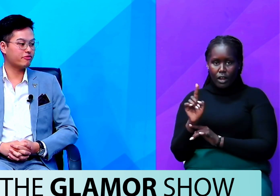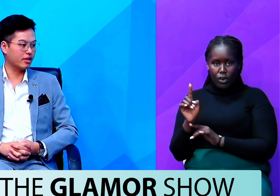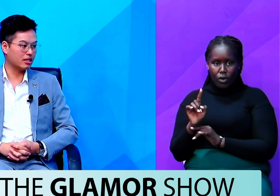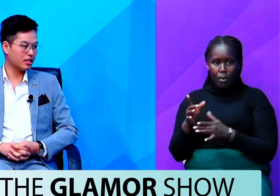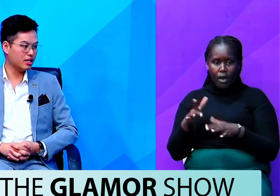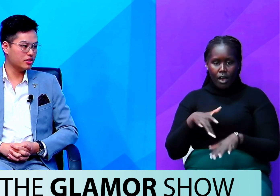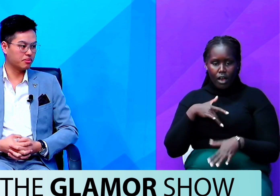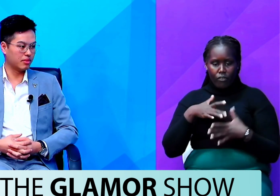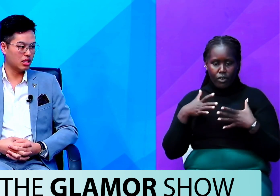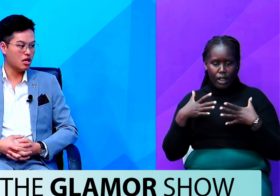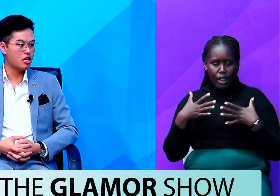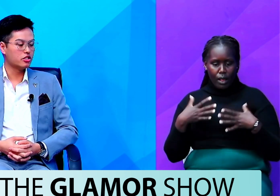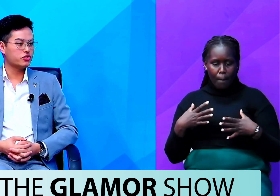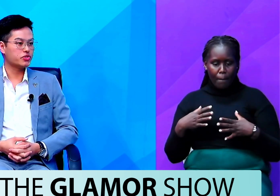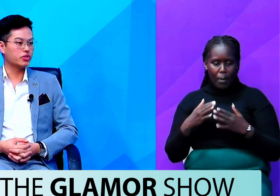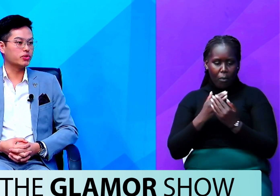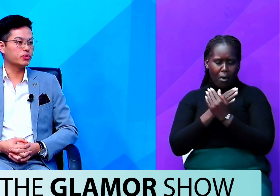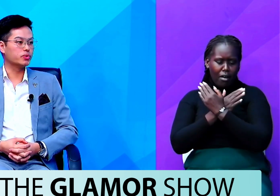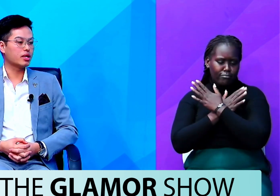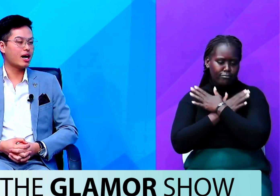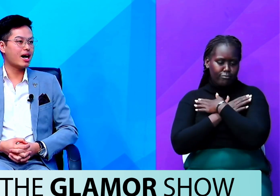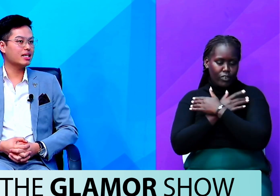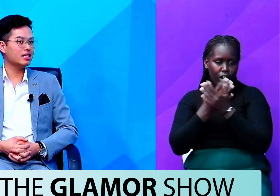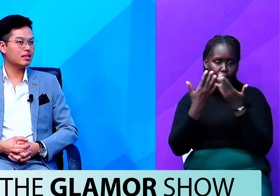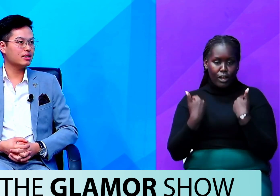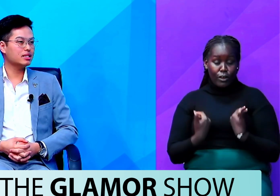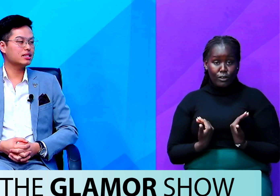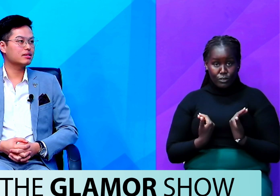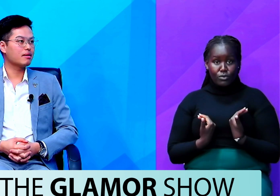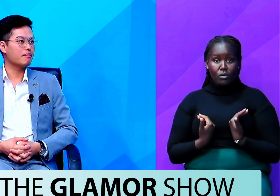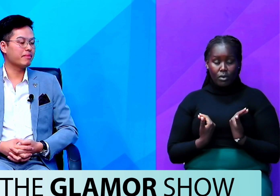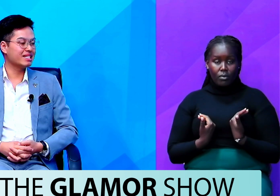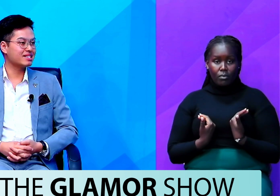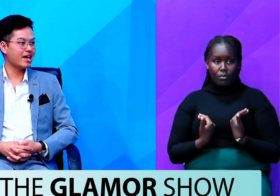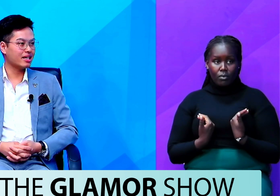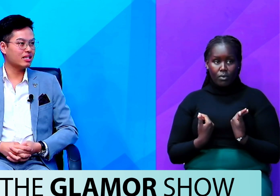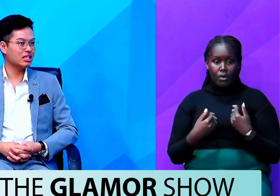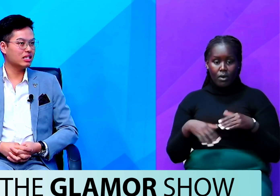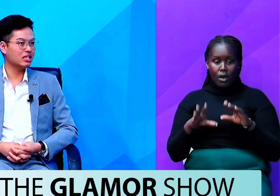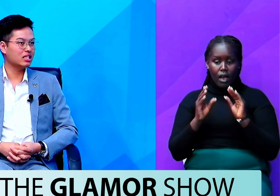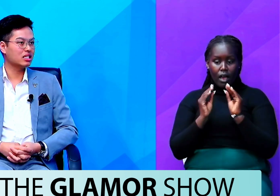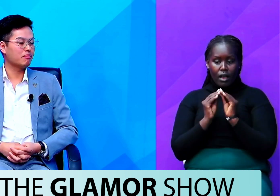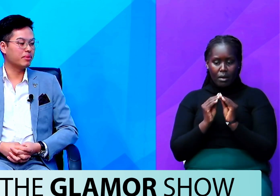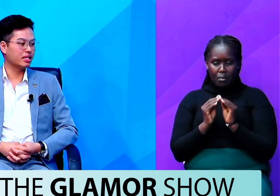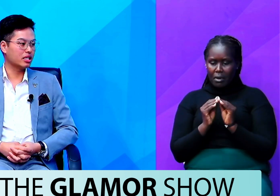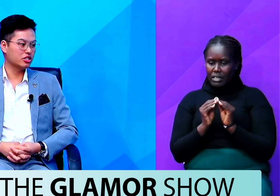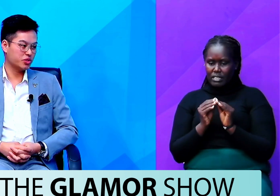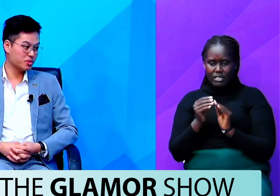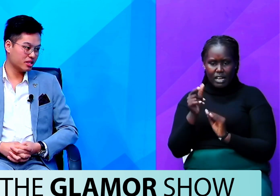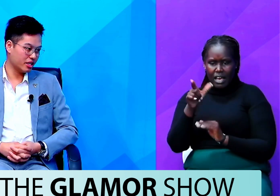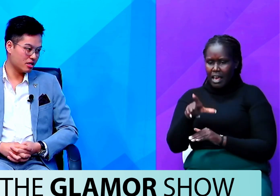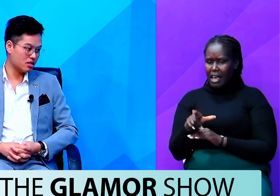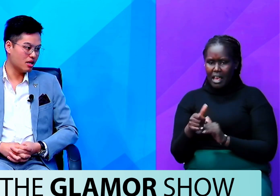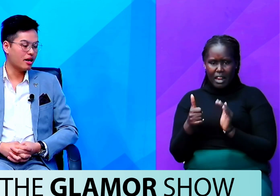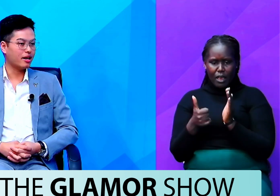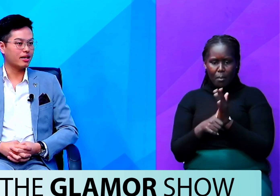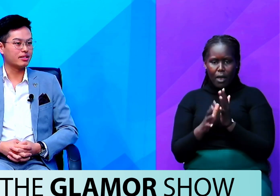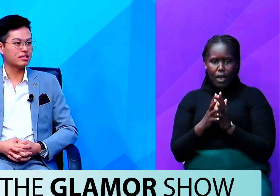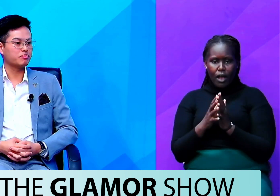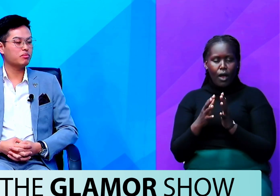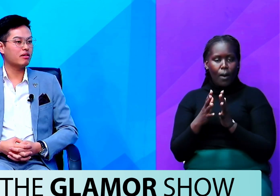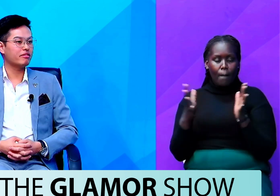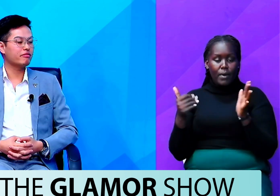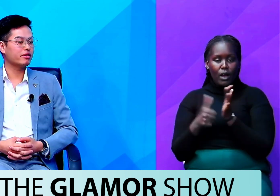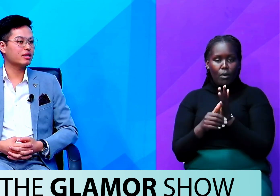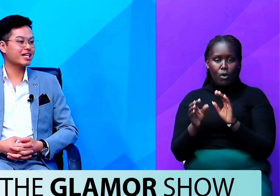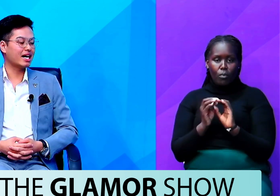very friendly to me. So I didn't meet any big issues here. And